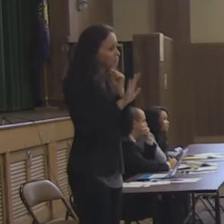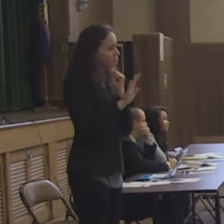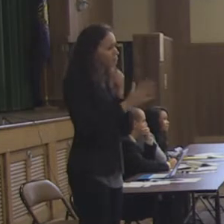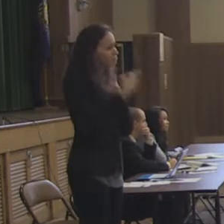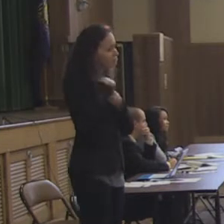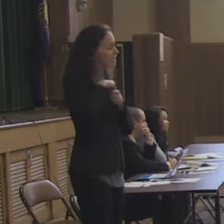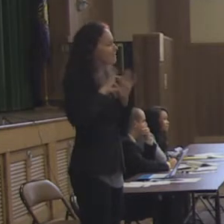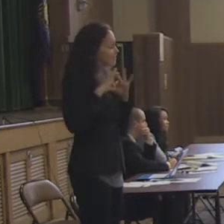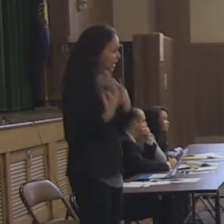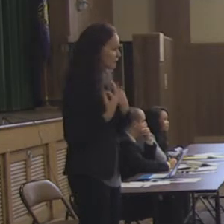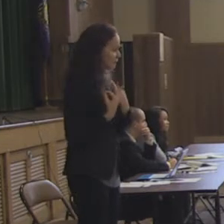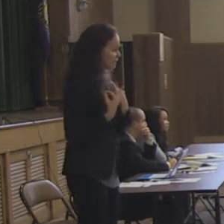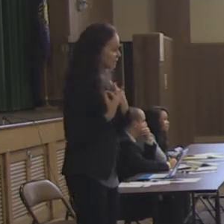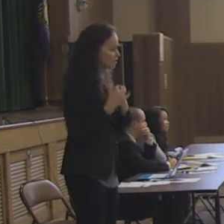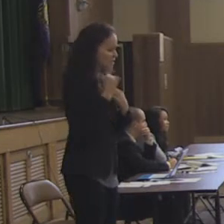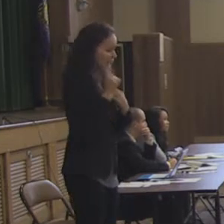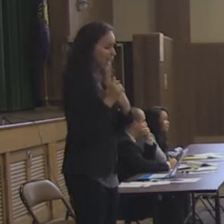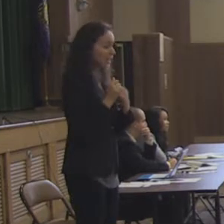patients.